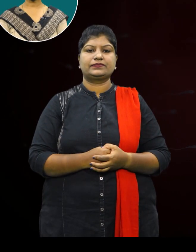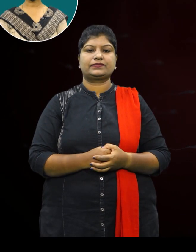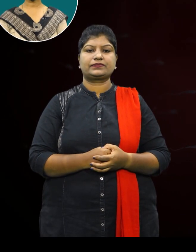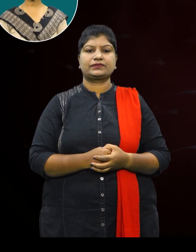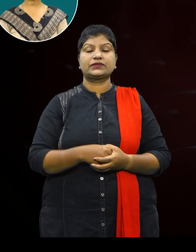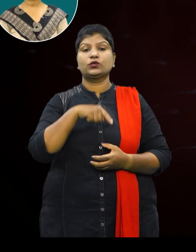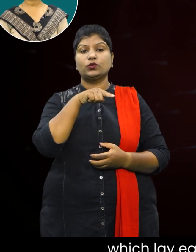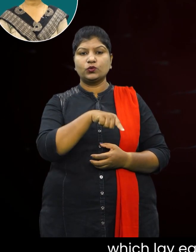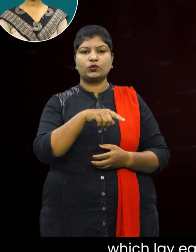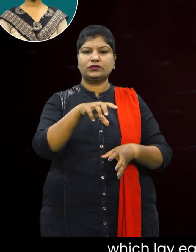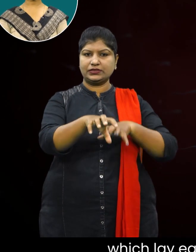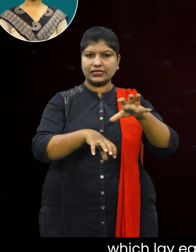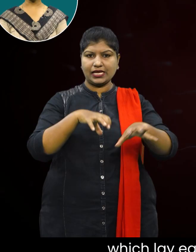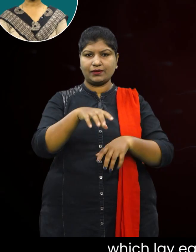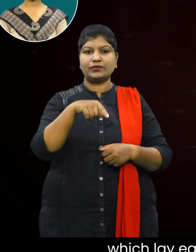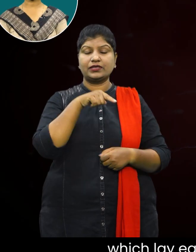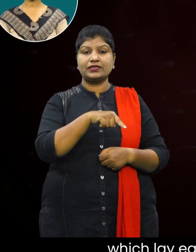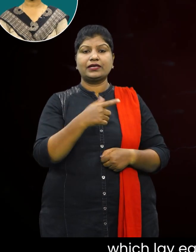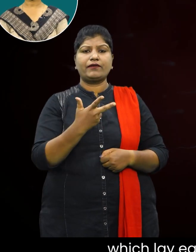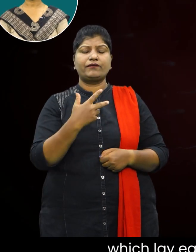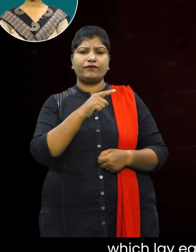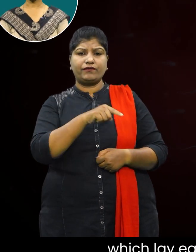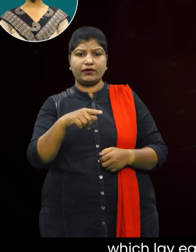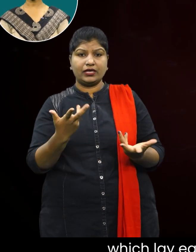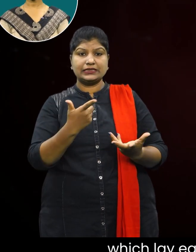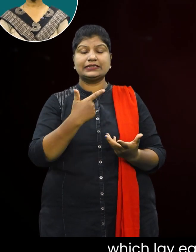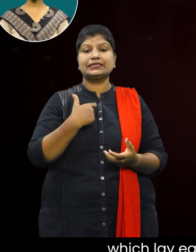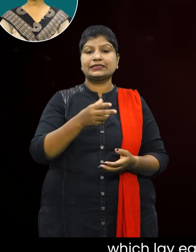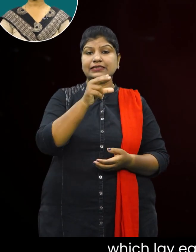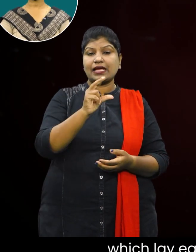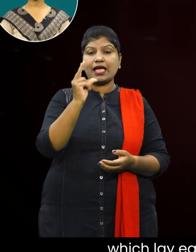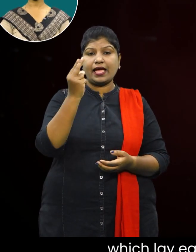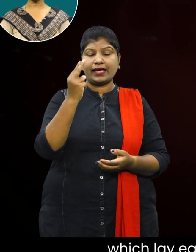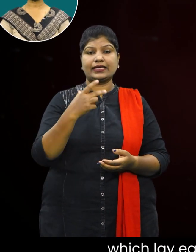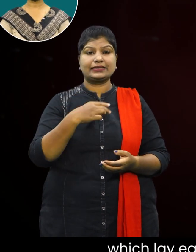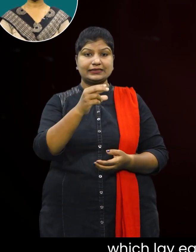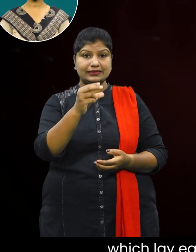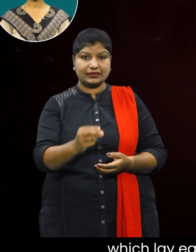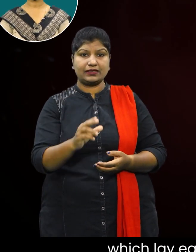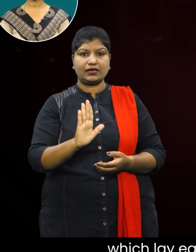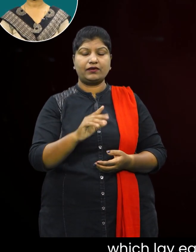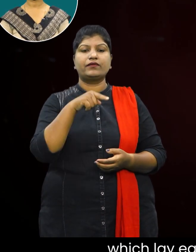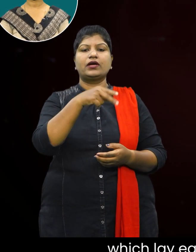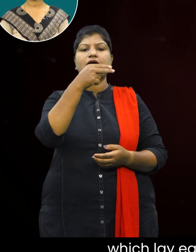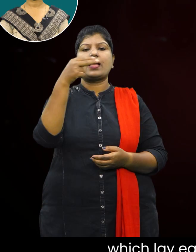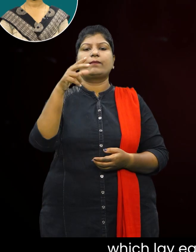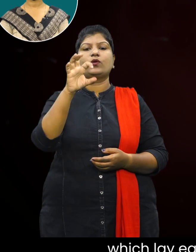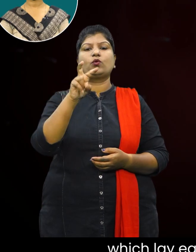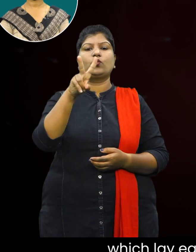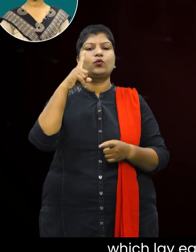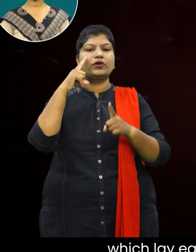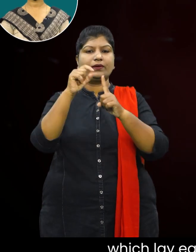Those animals which lay eggs are called oviparous animals.